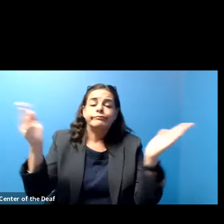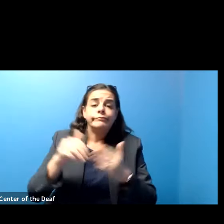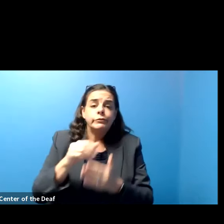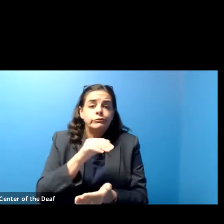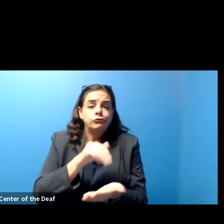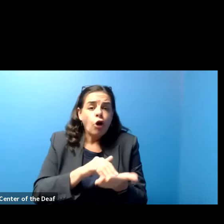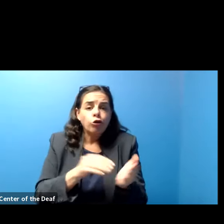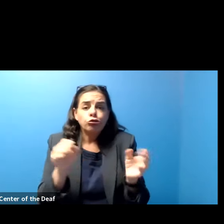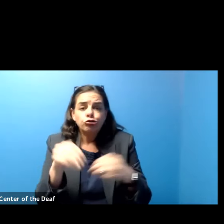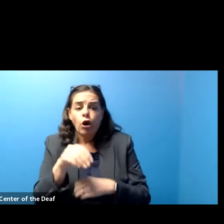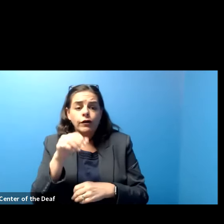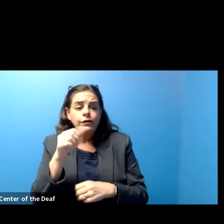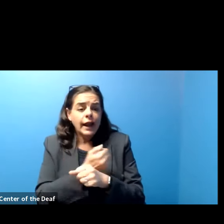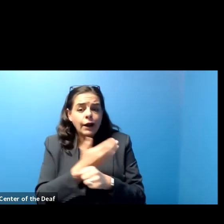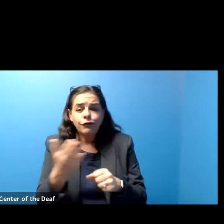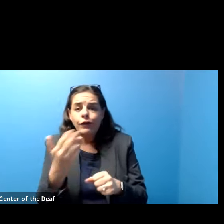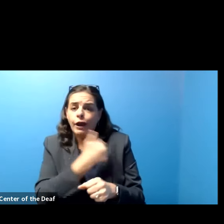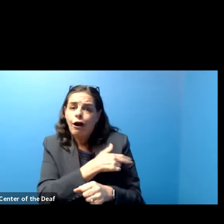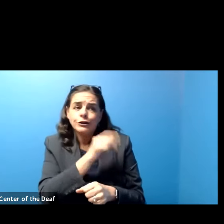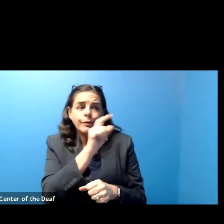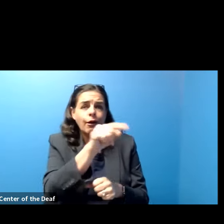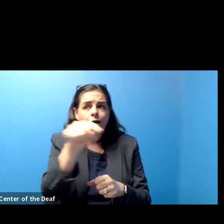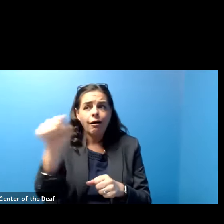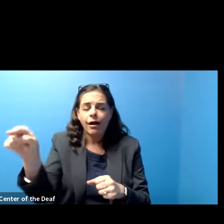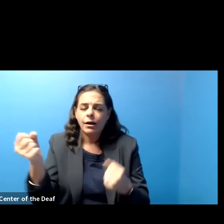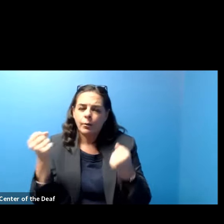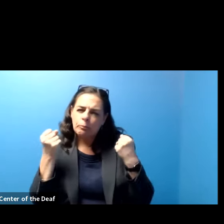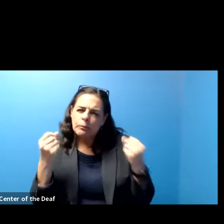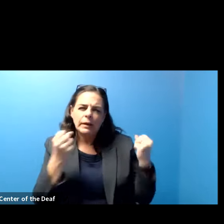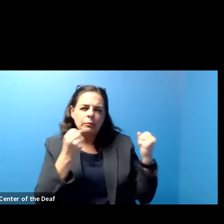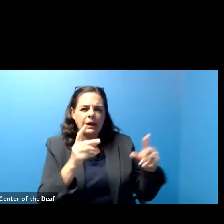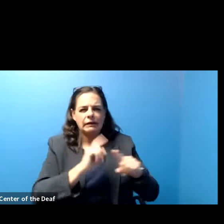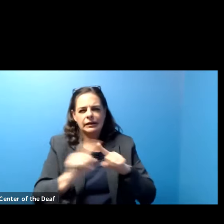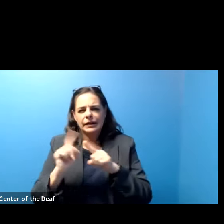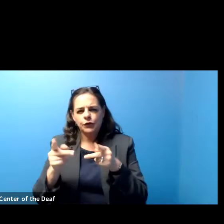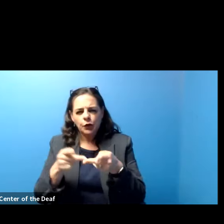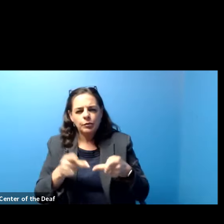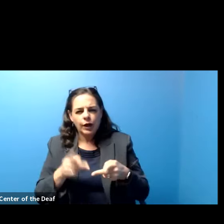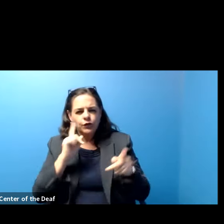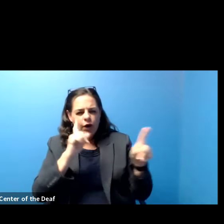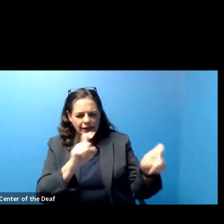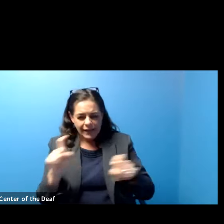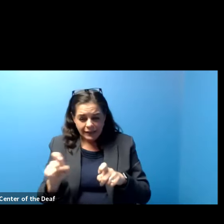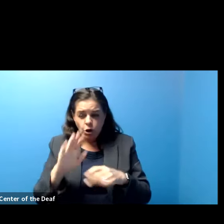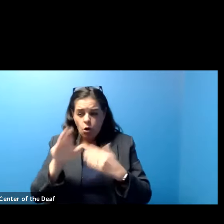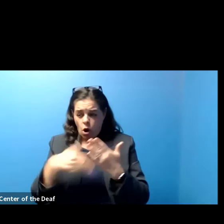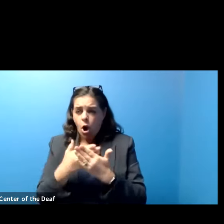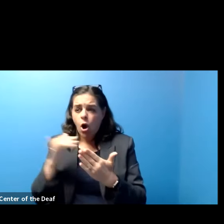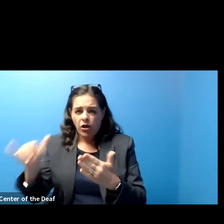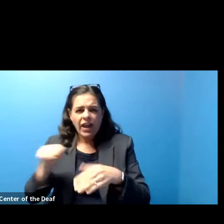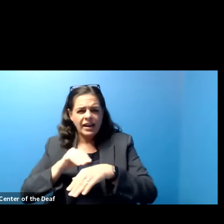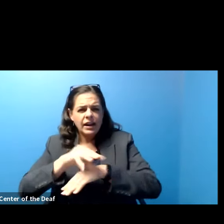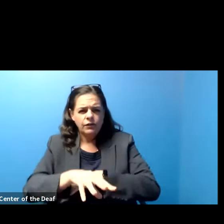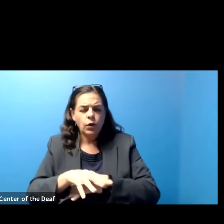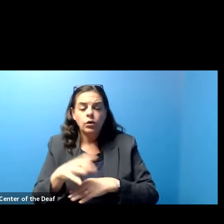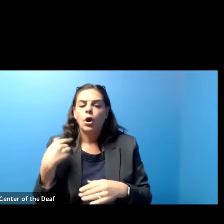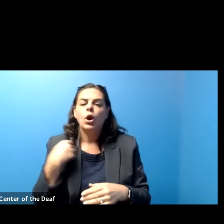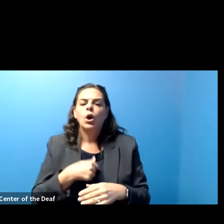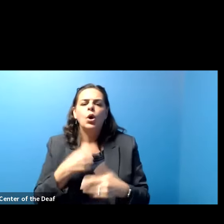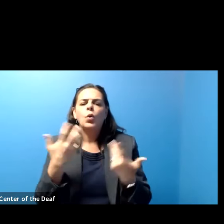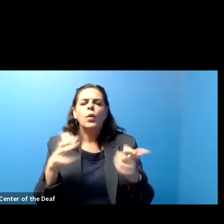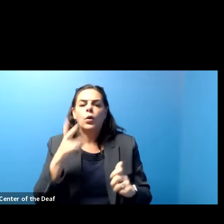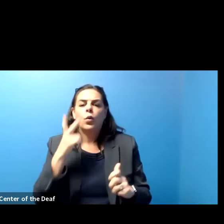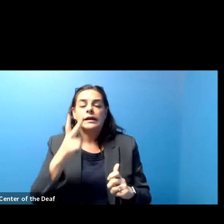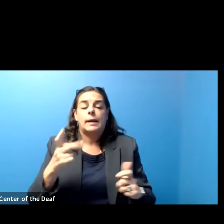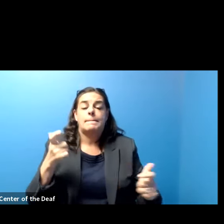in the public with our hospitals and doctors' offices. All of that can have impact. We just don't want it to start seeing